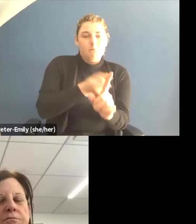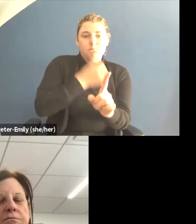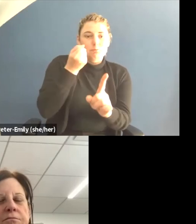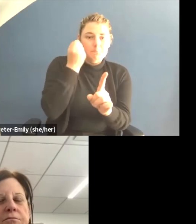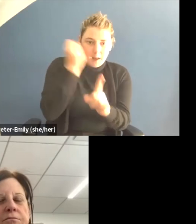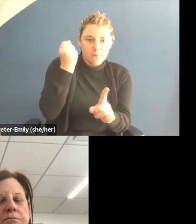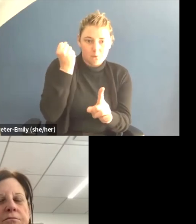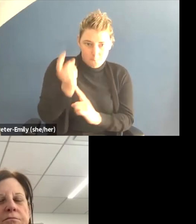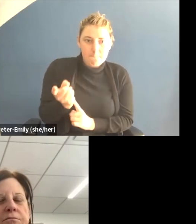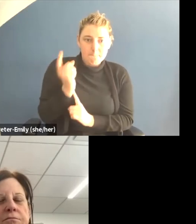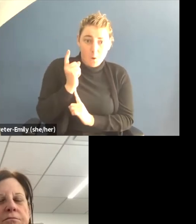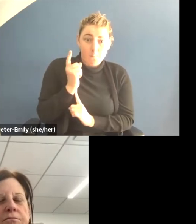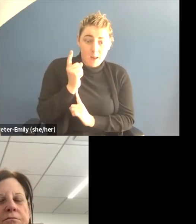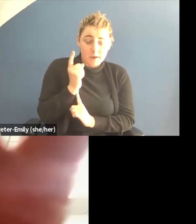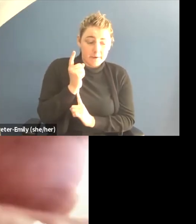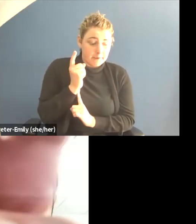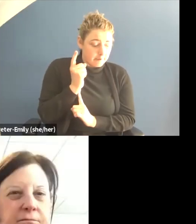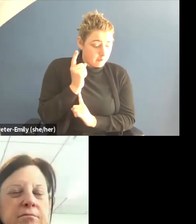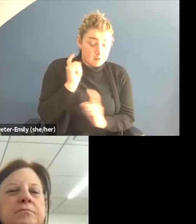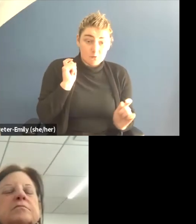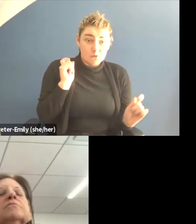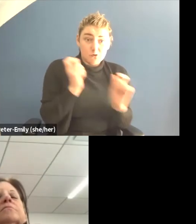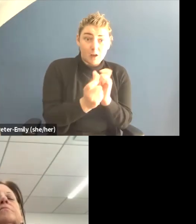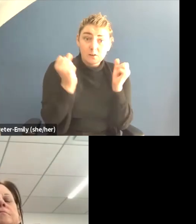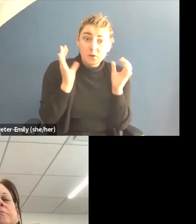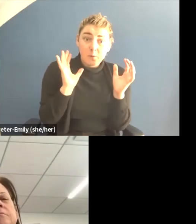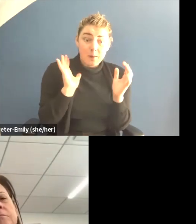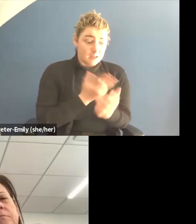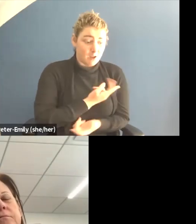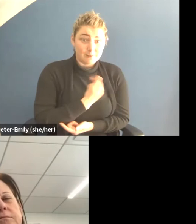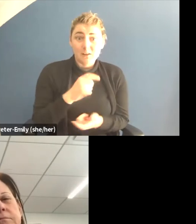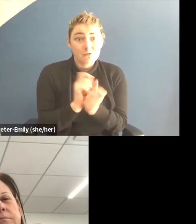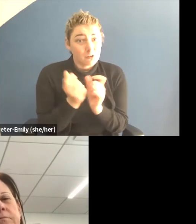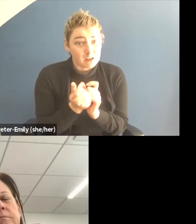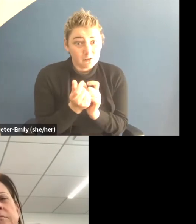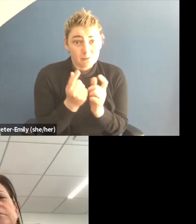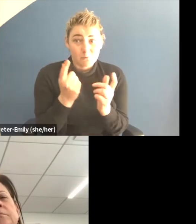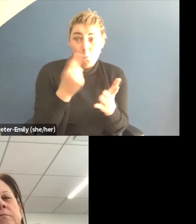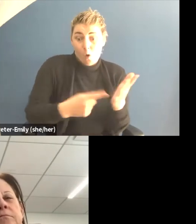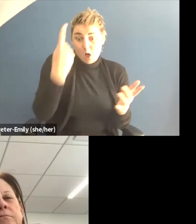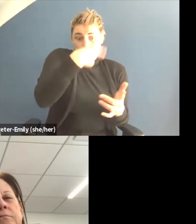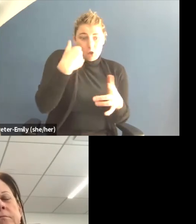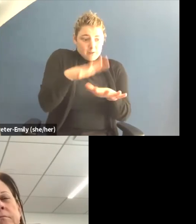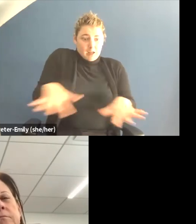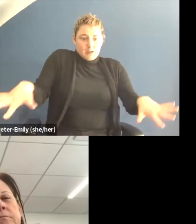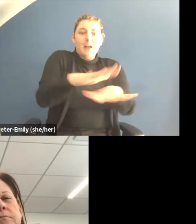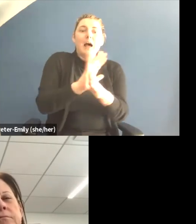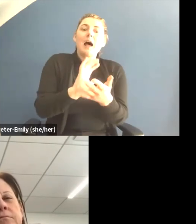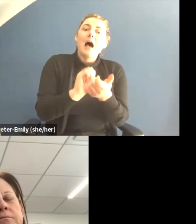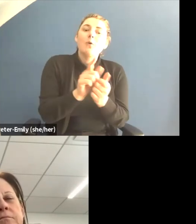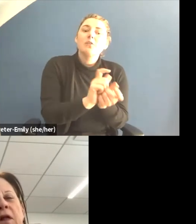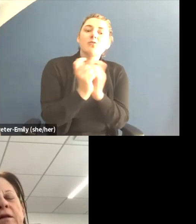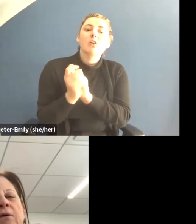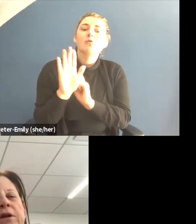and that has changed so many of us. It certainly changed our landscape. How has it shifted your point of